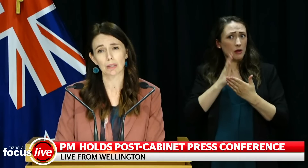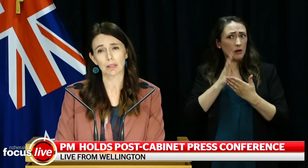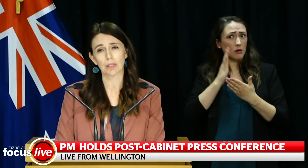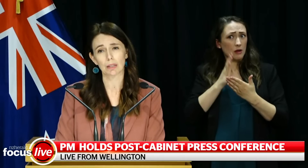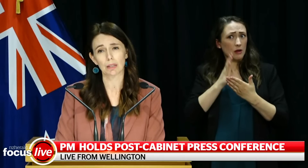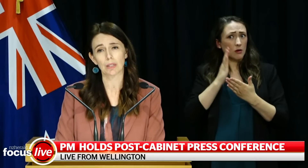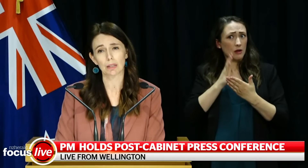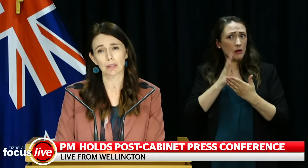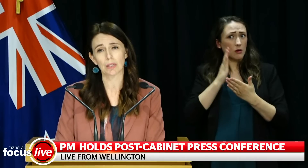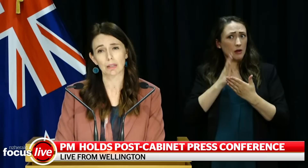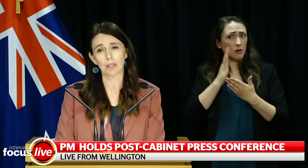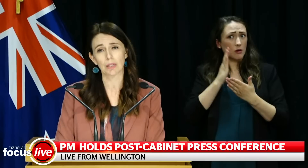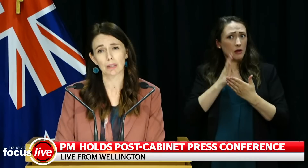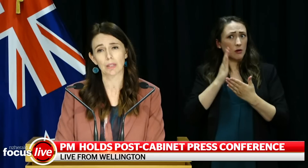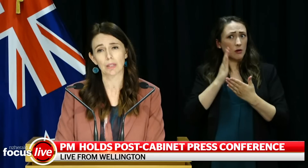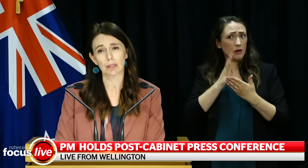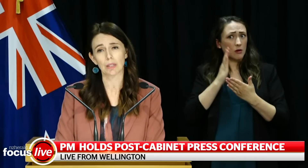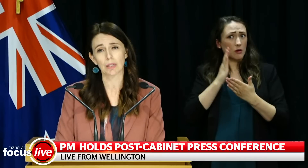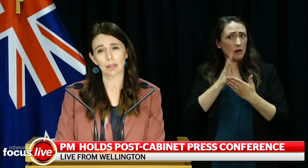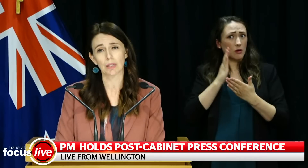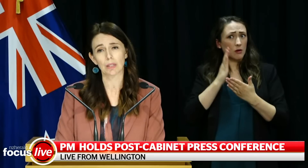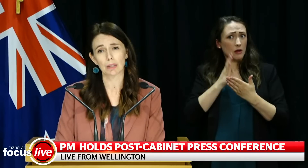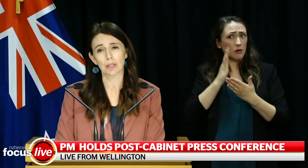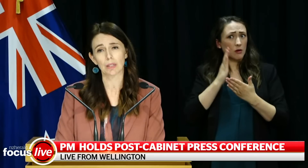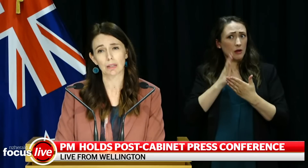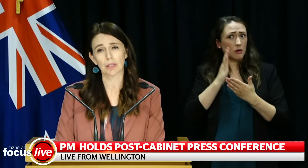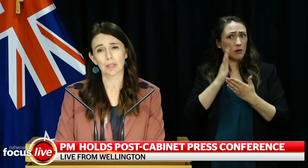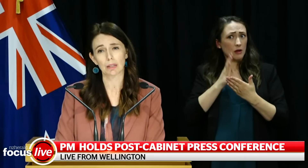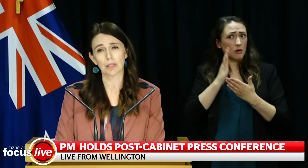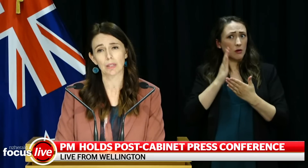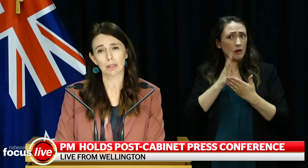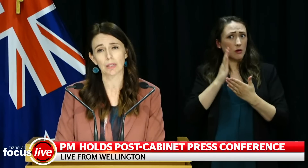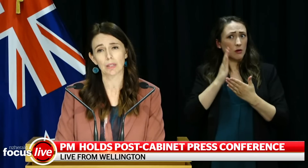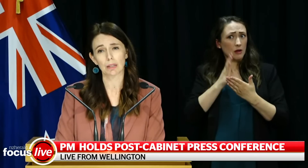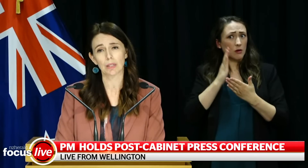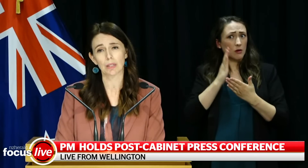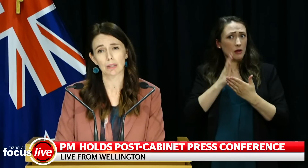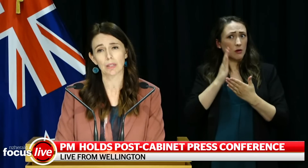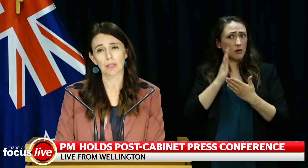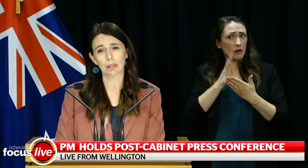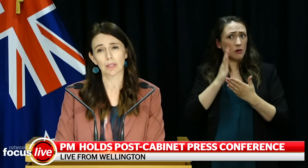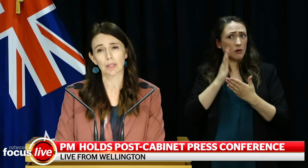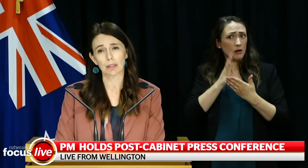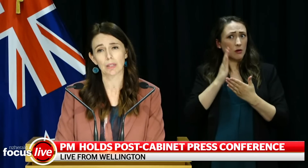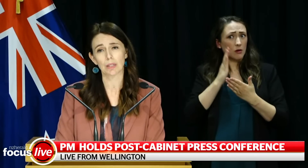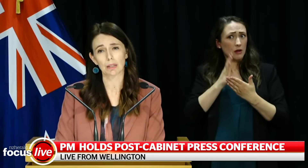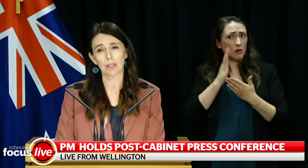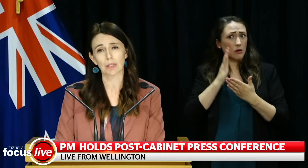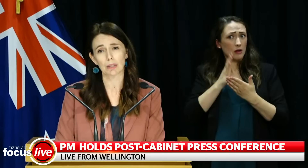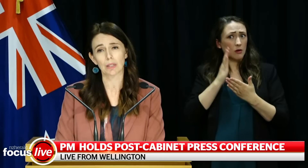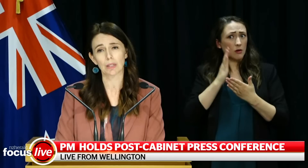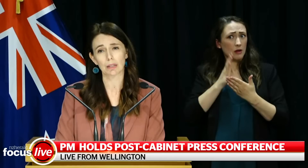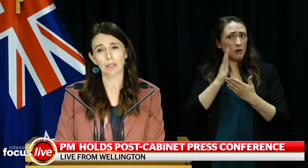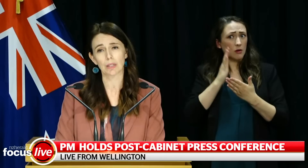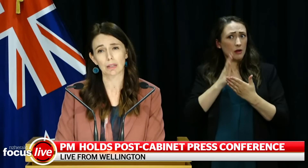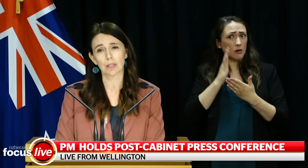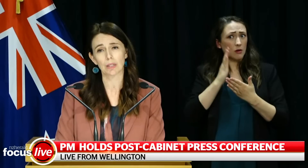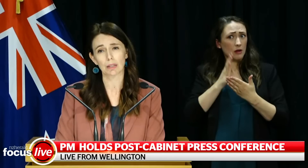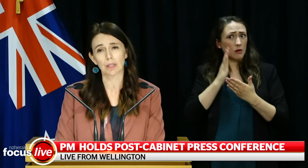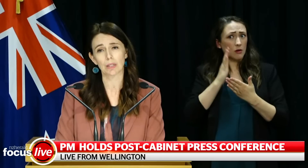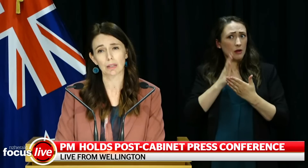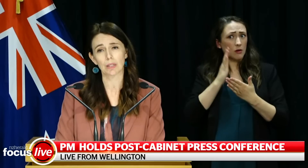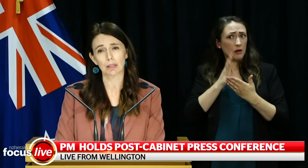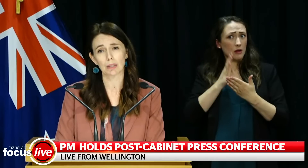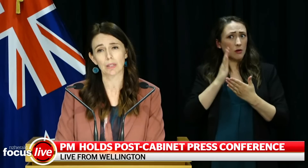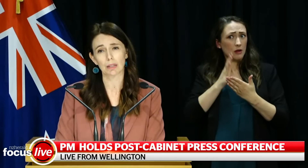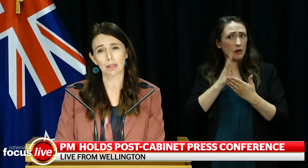I would just say that these issues are under active consideration and we'll be looking to make announcements and final decisions next week. So you're discussing...